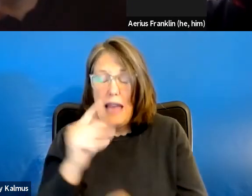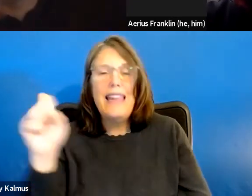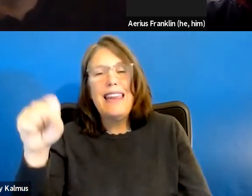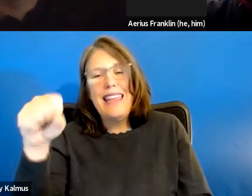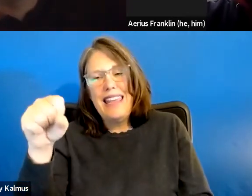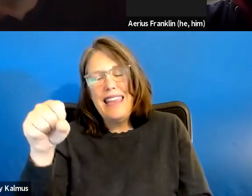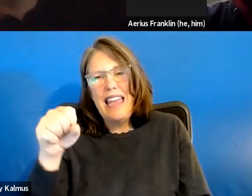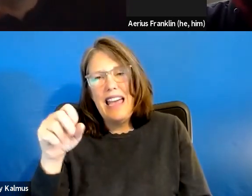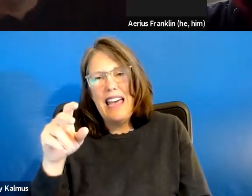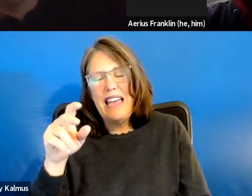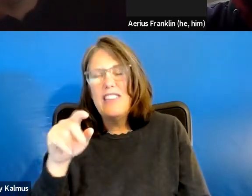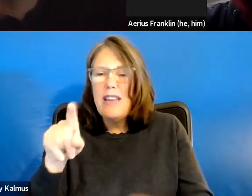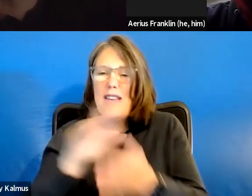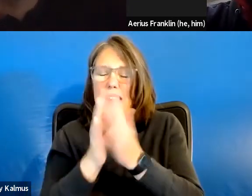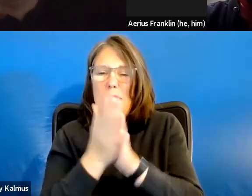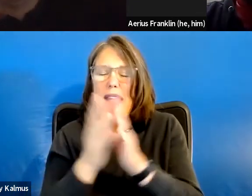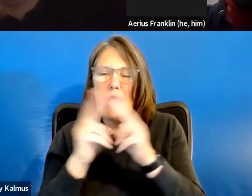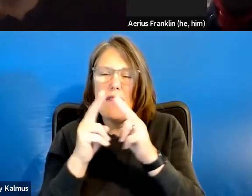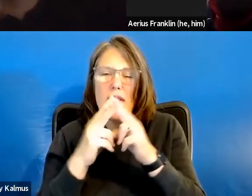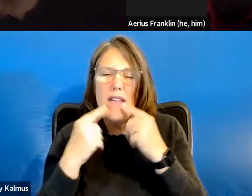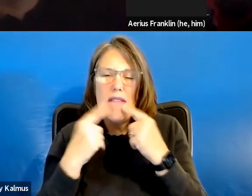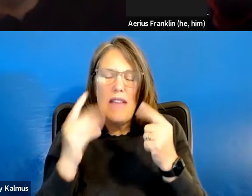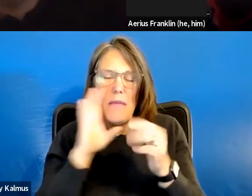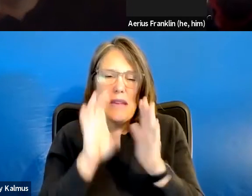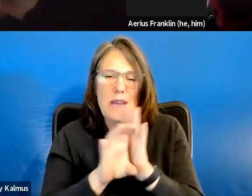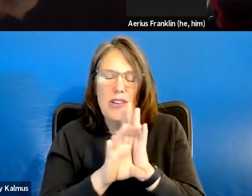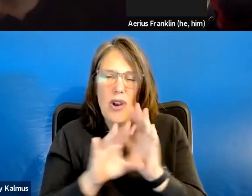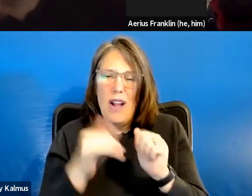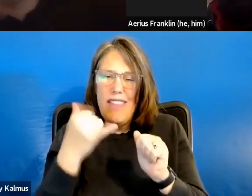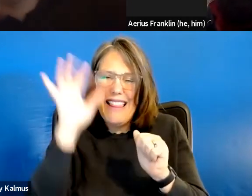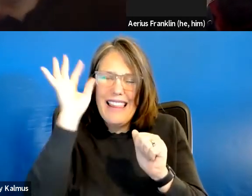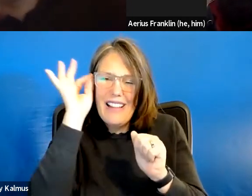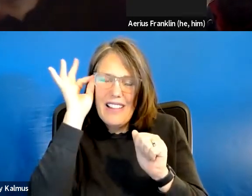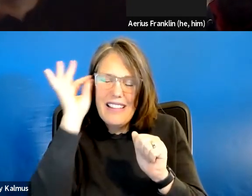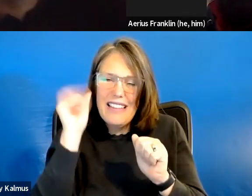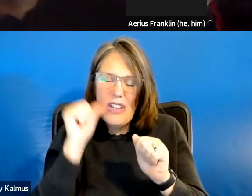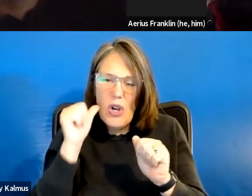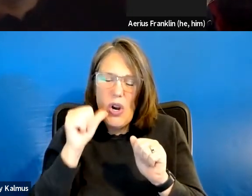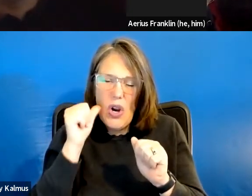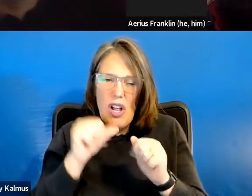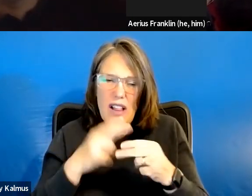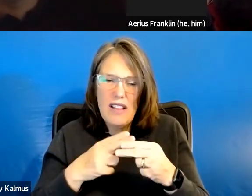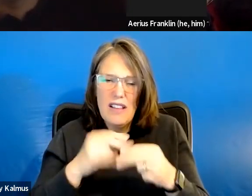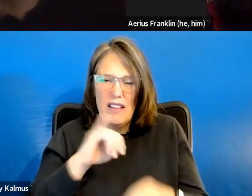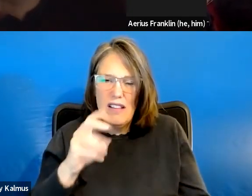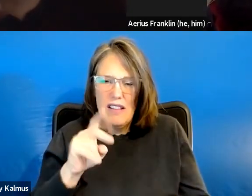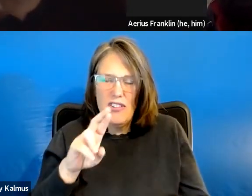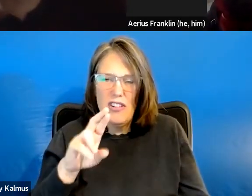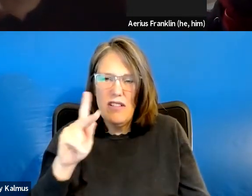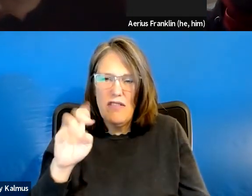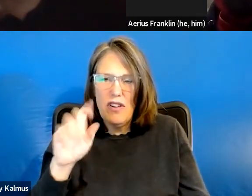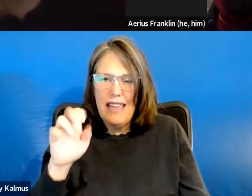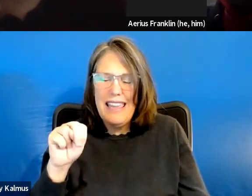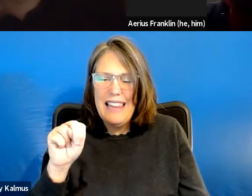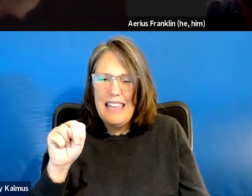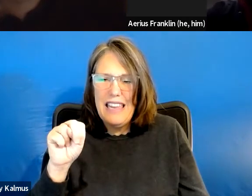Yeah, it became a really famous picture of the young blonde-headed girl. Her name is Jennifer Keelan. It